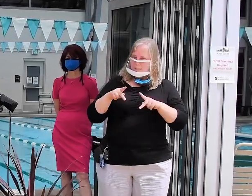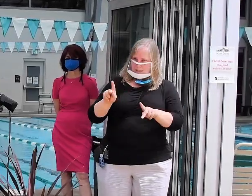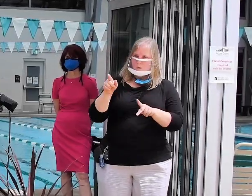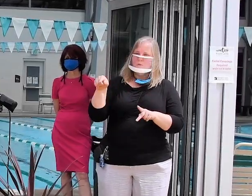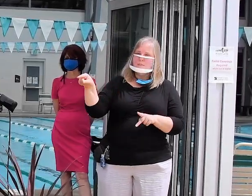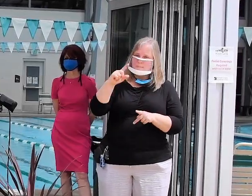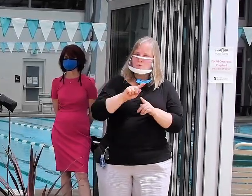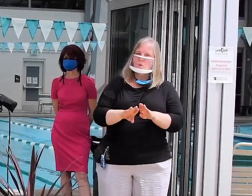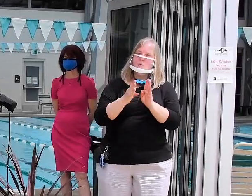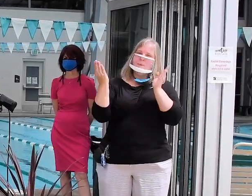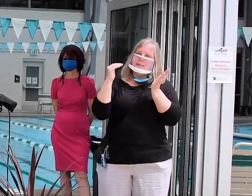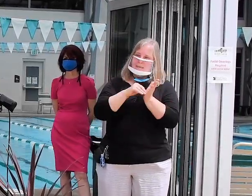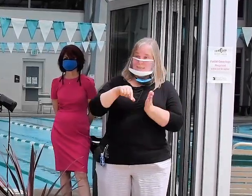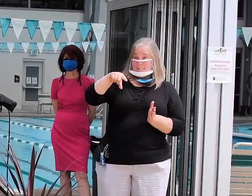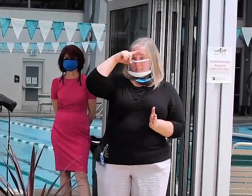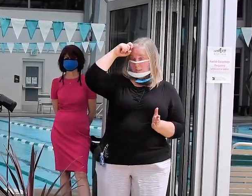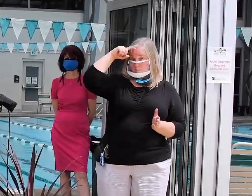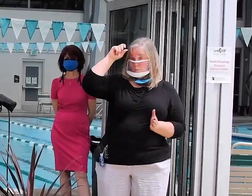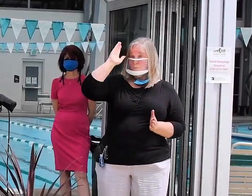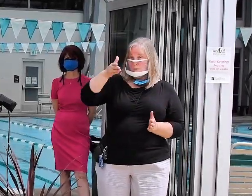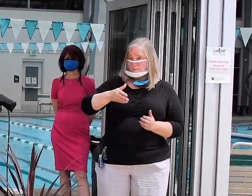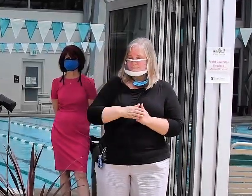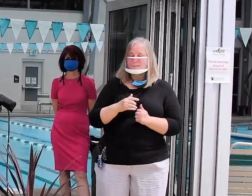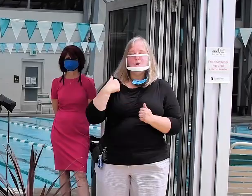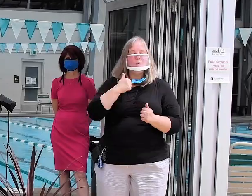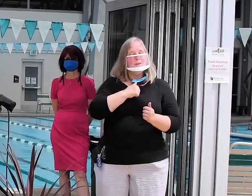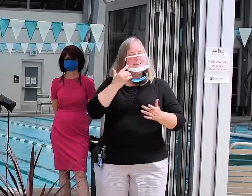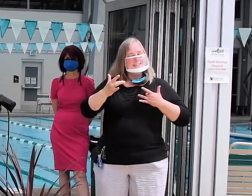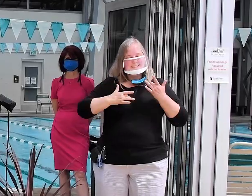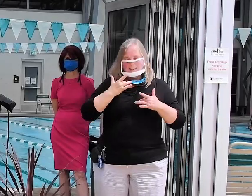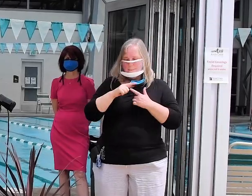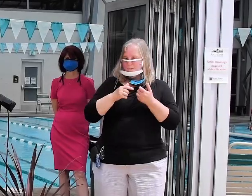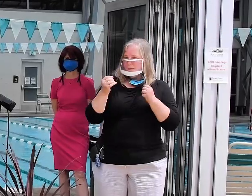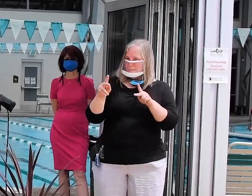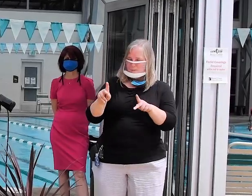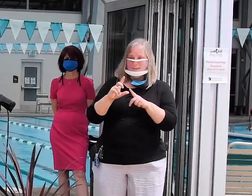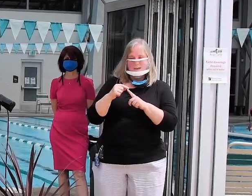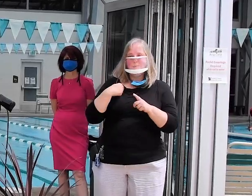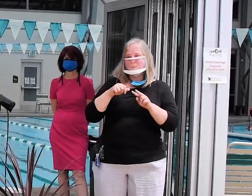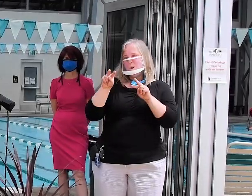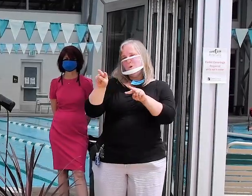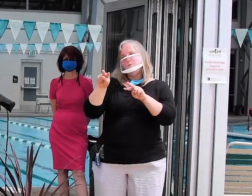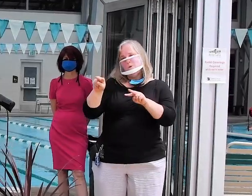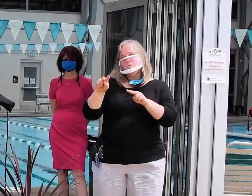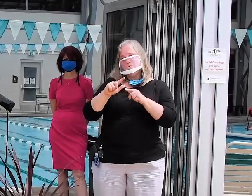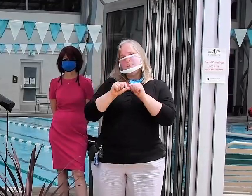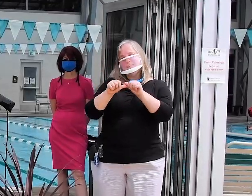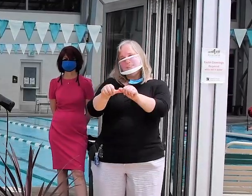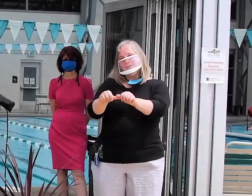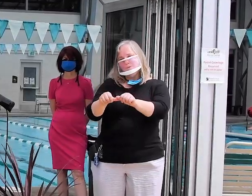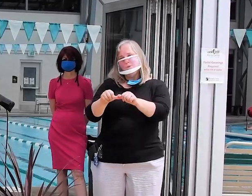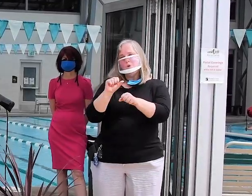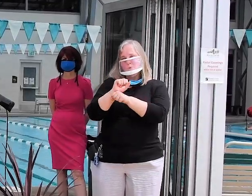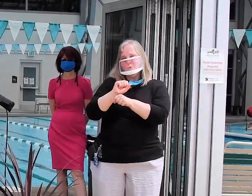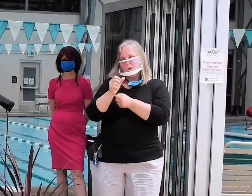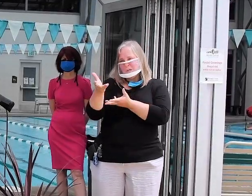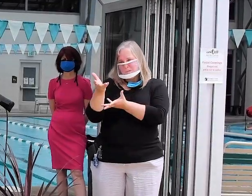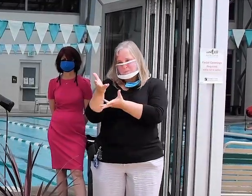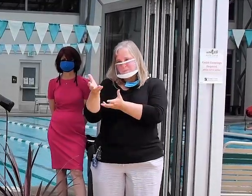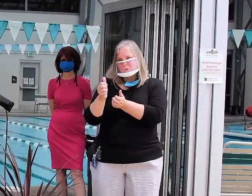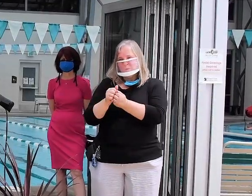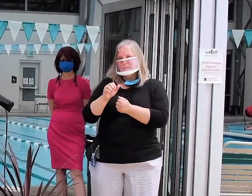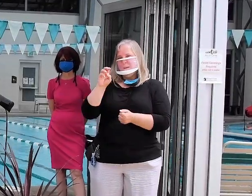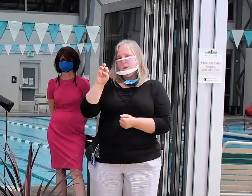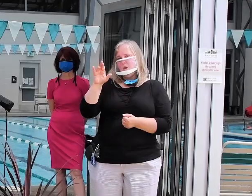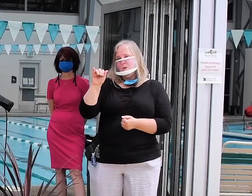to reopen this summer. We are excited about the opportunity, and we are looking forward to continuing working with them in